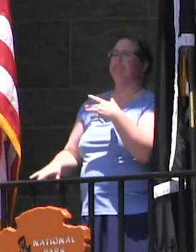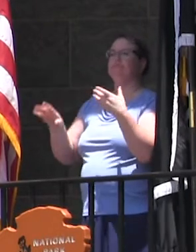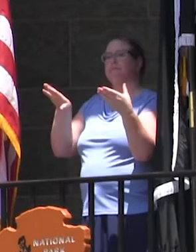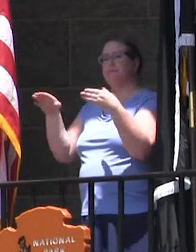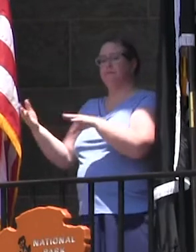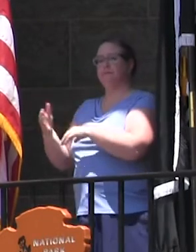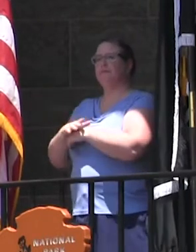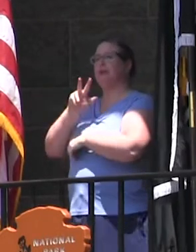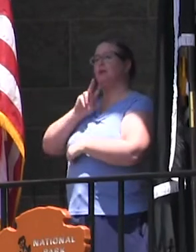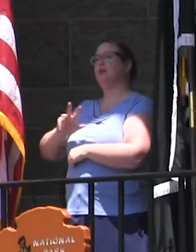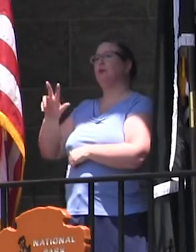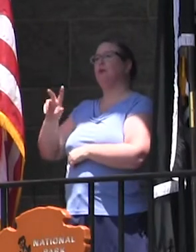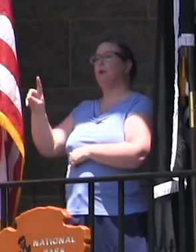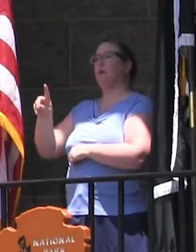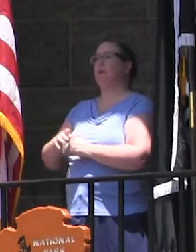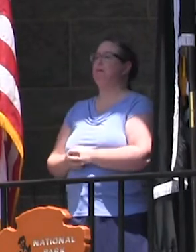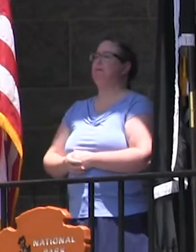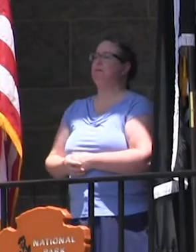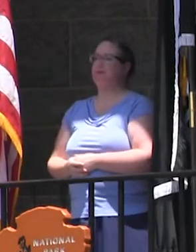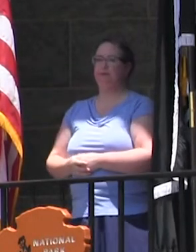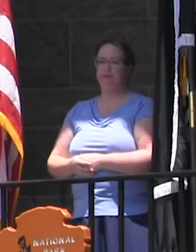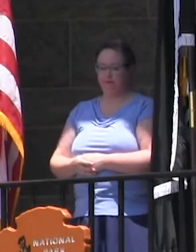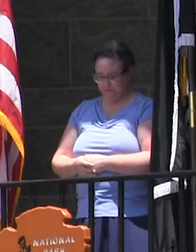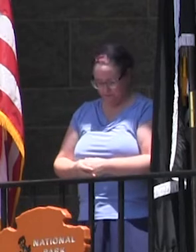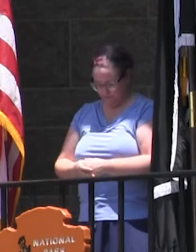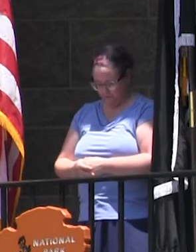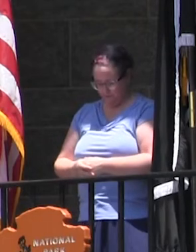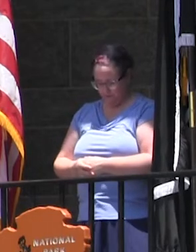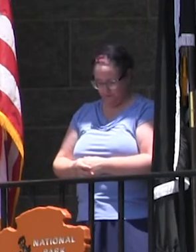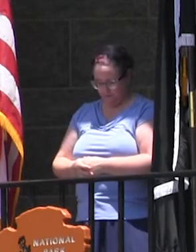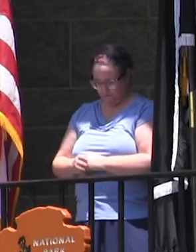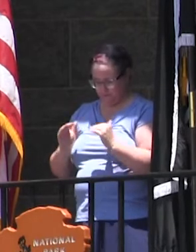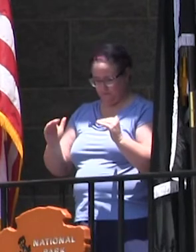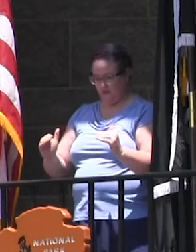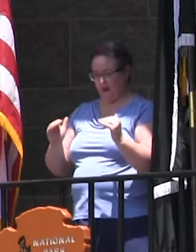Major Davis was 31. He was promoted